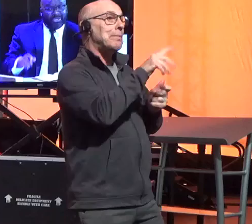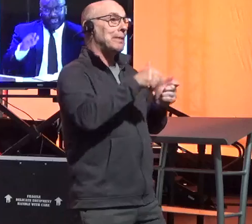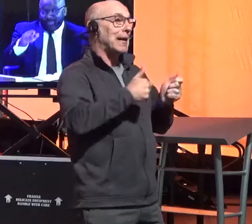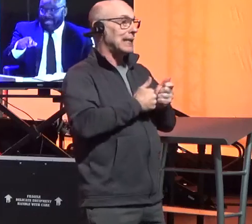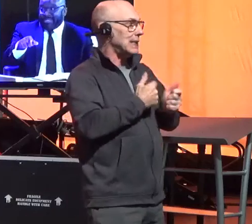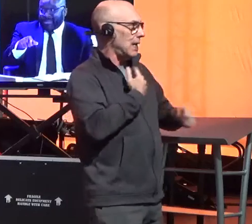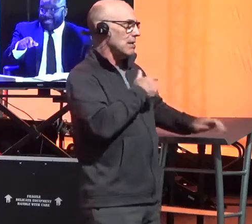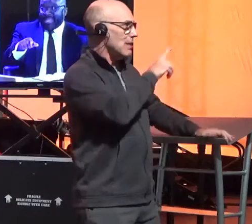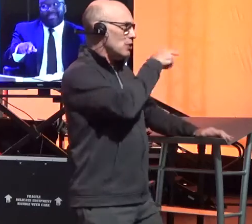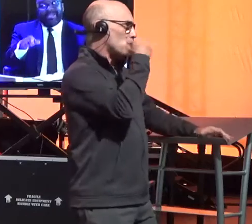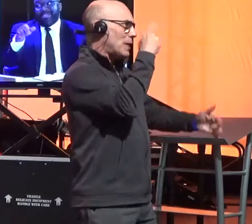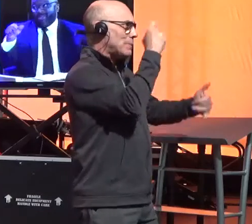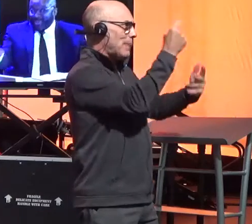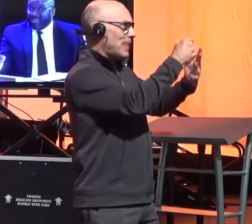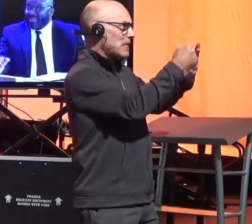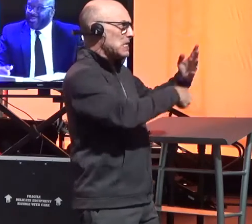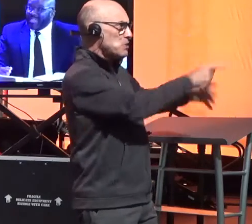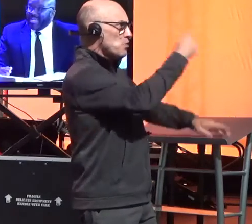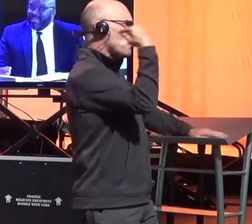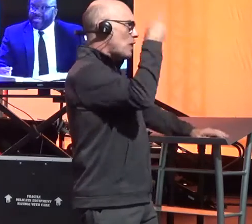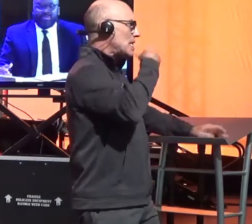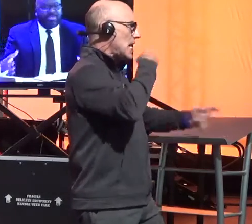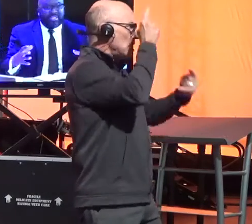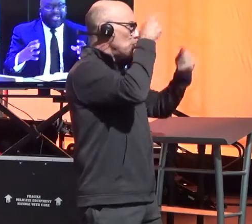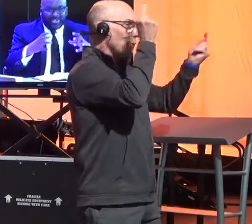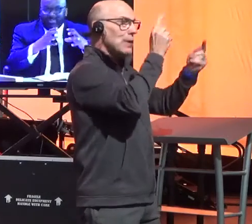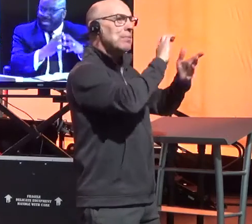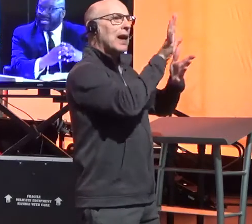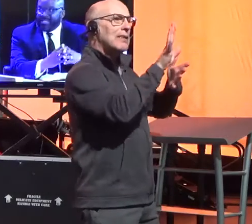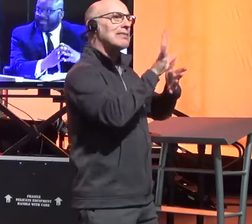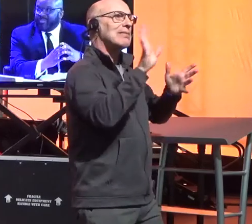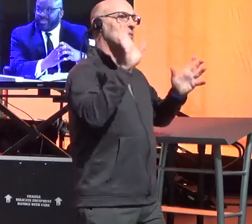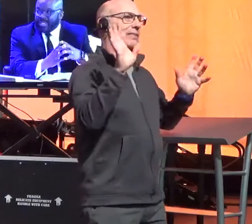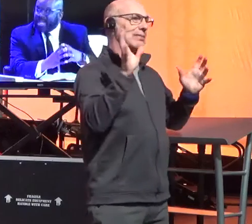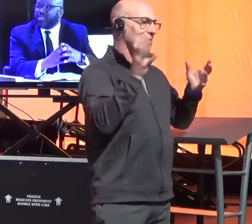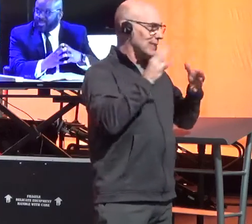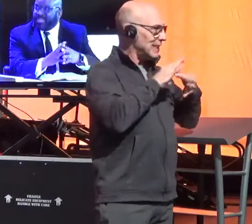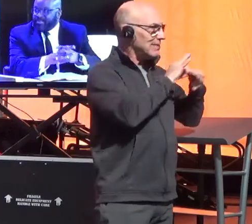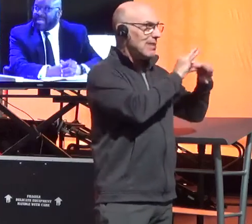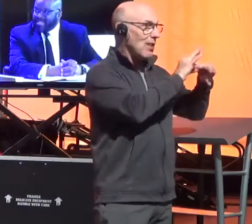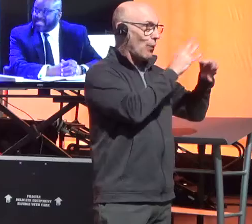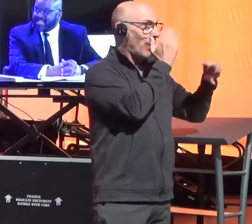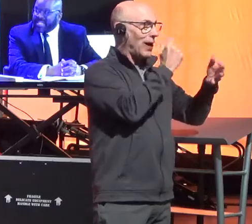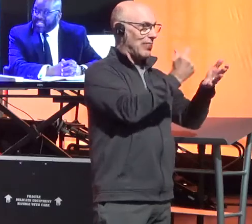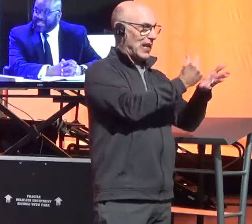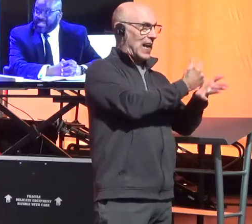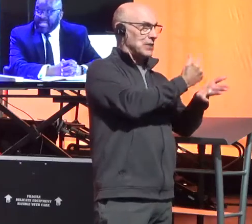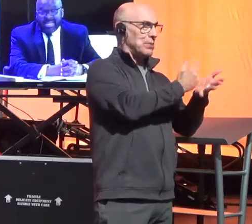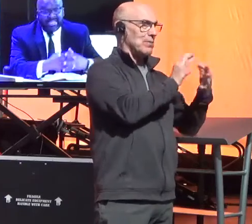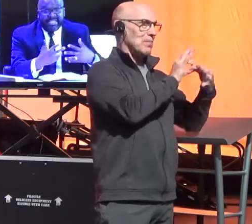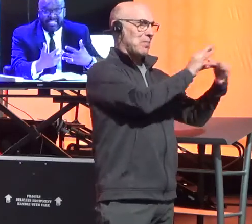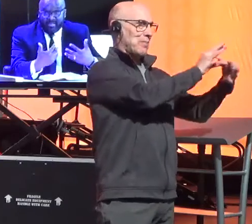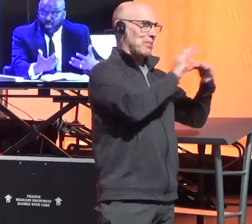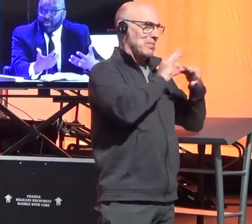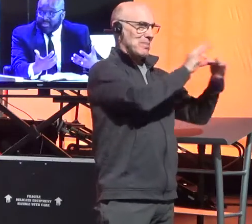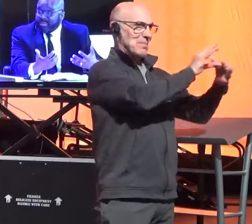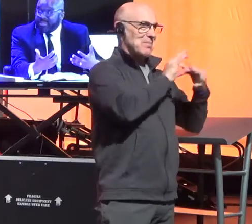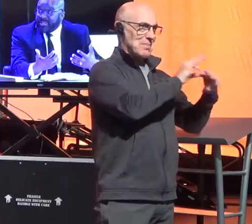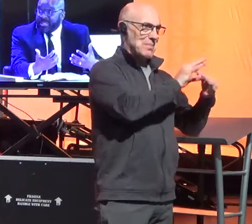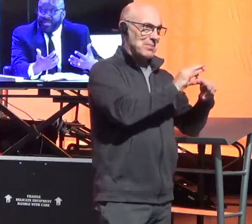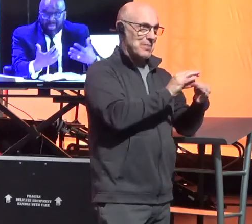think you're crazy about that, and I disagree with you on that. But there's a bond of the gospel that binds us together. And I think it's